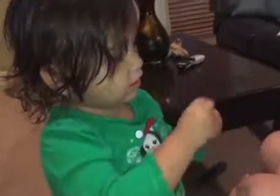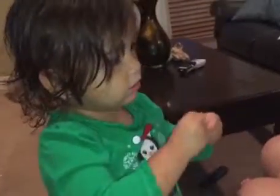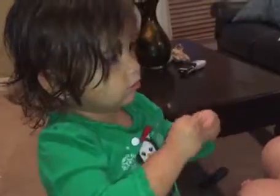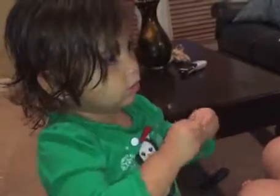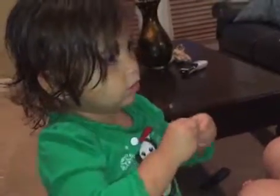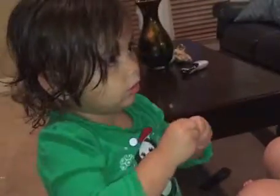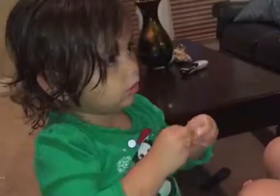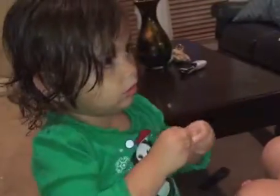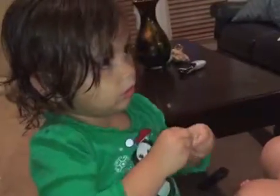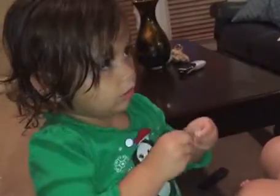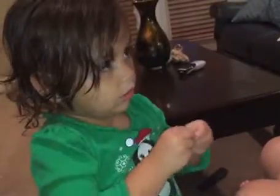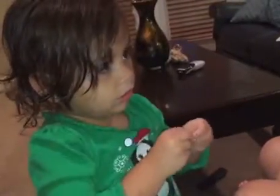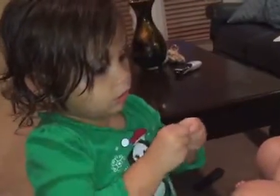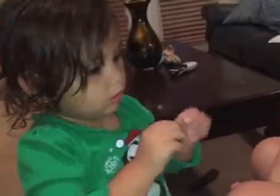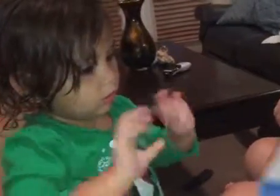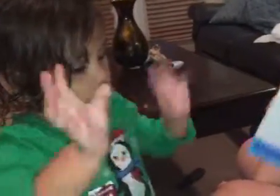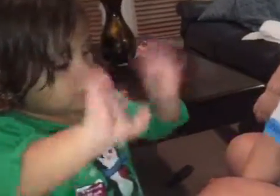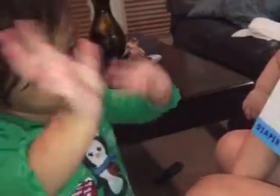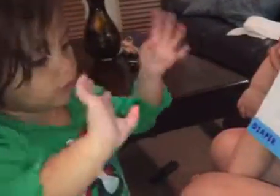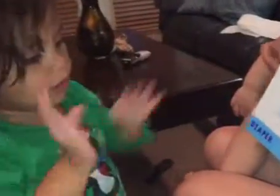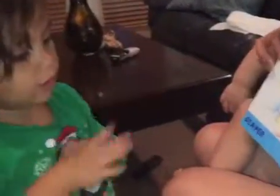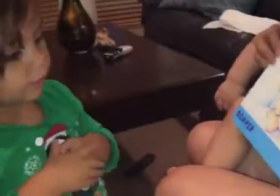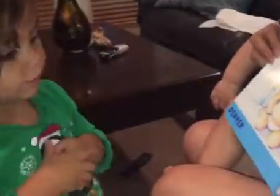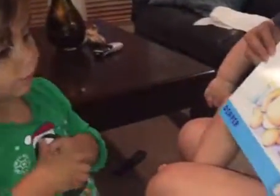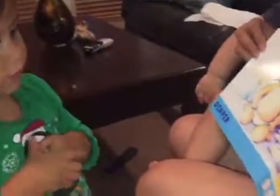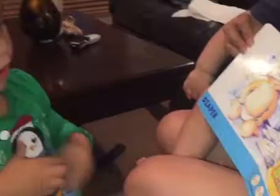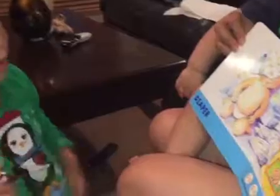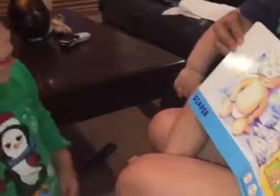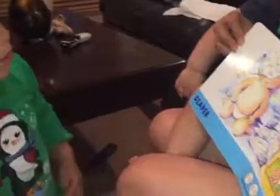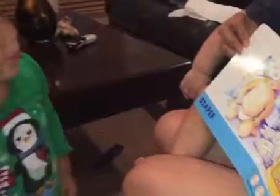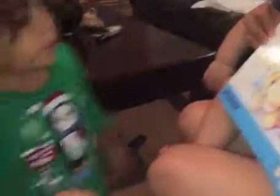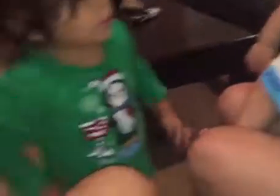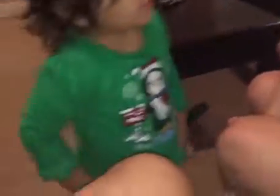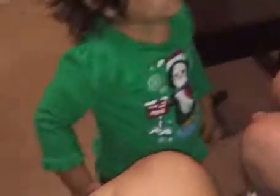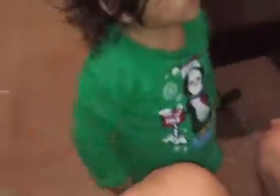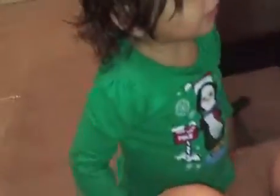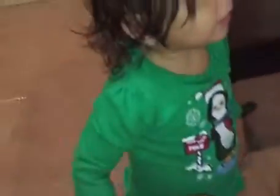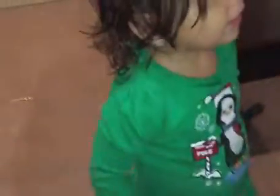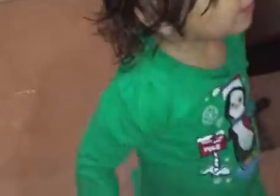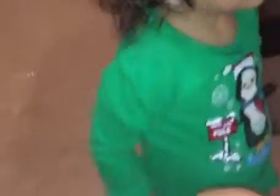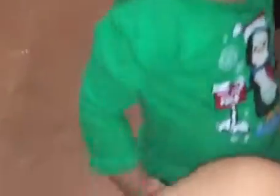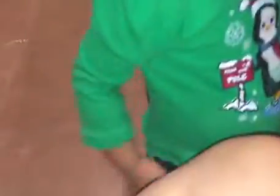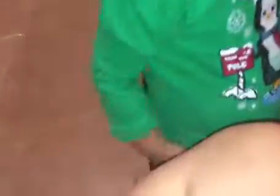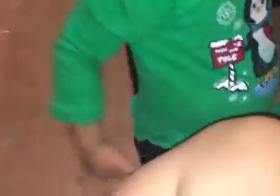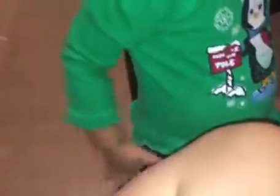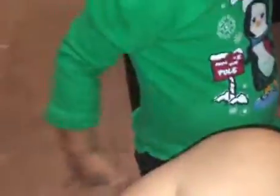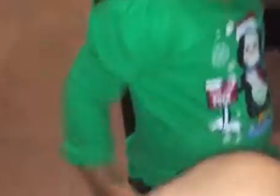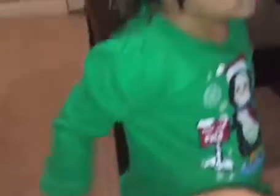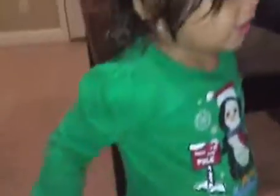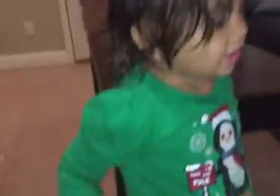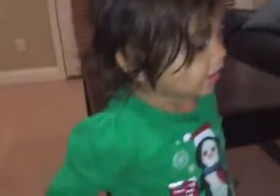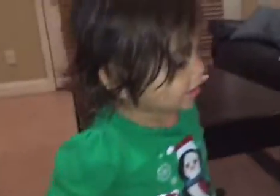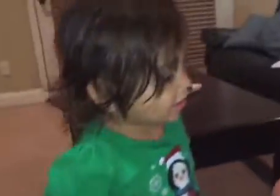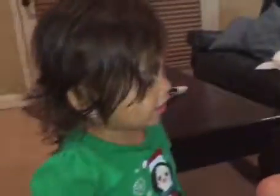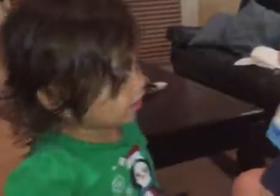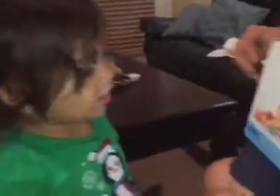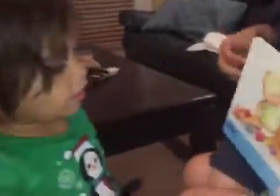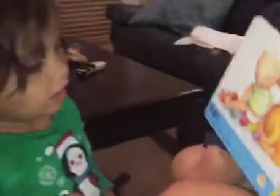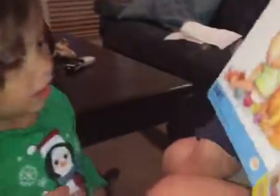More. More. Good job. Diaper. Diaper. Good job. And